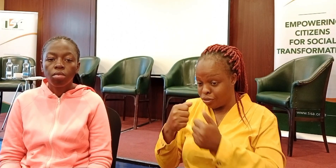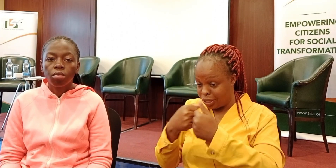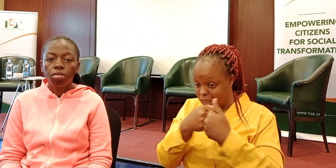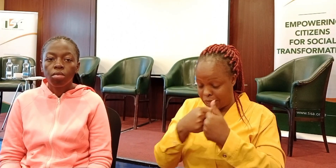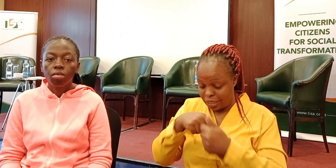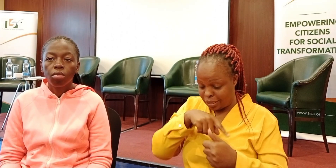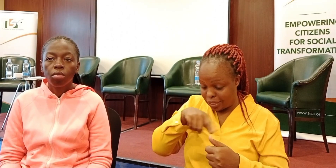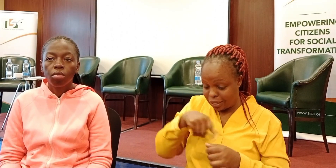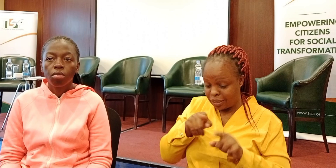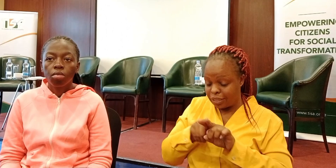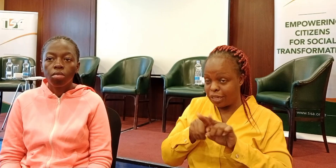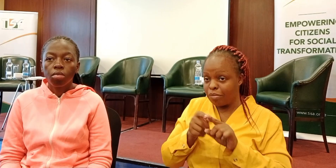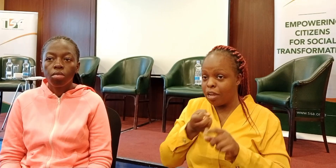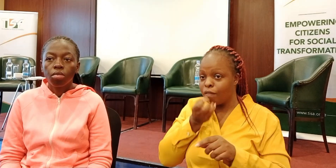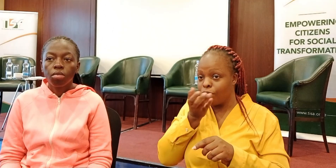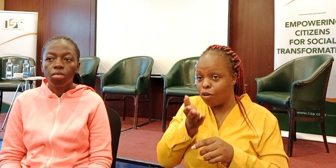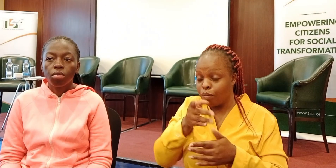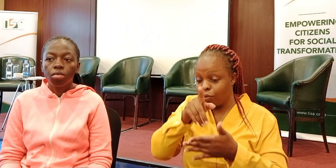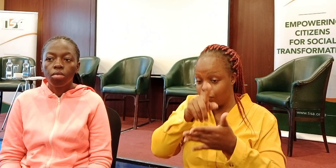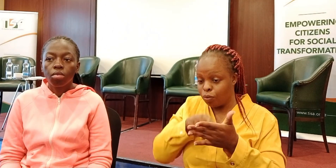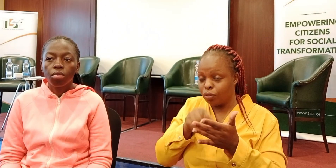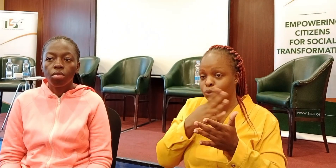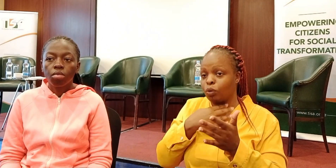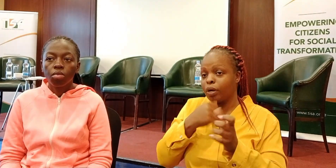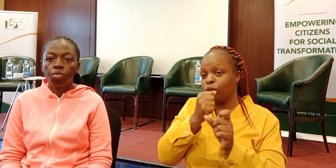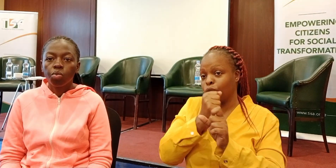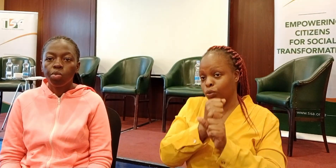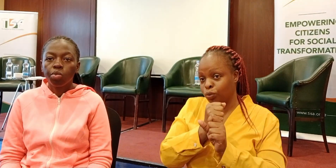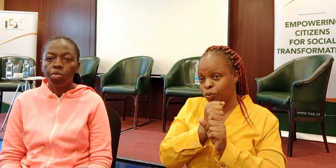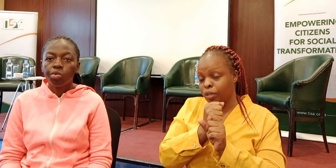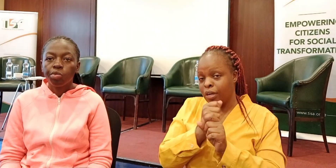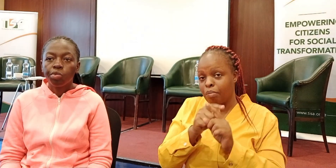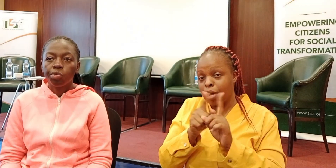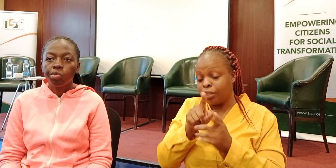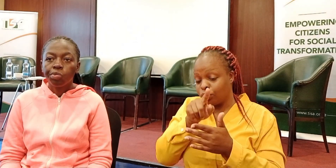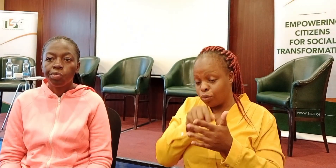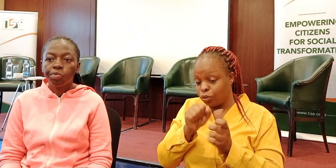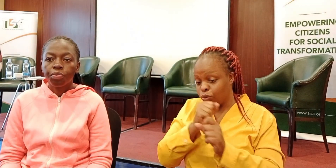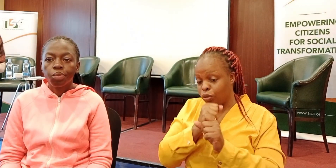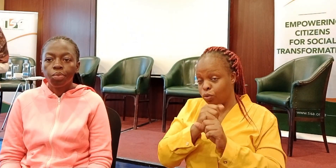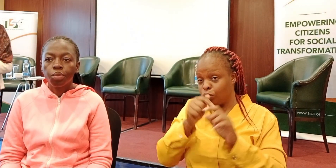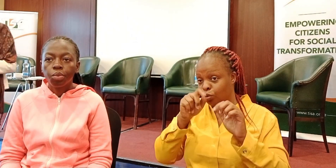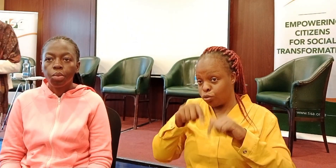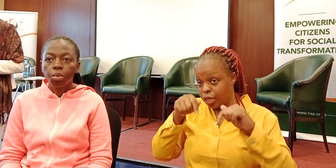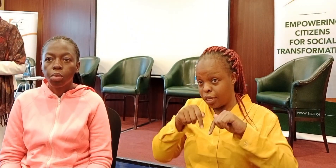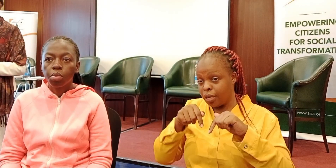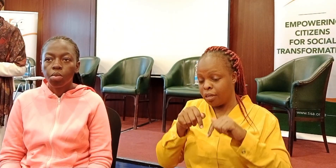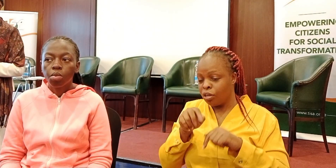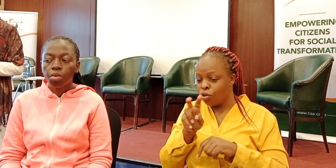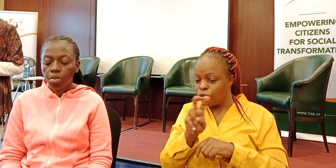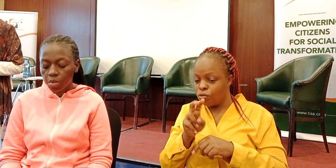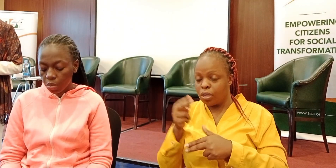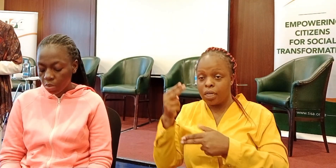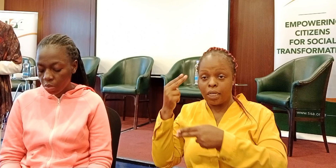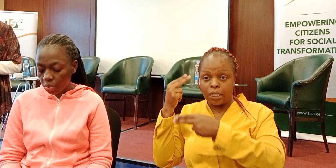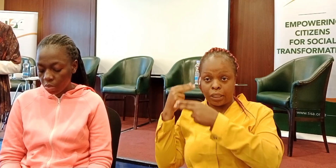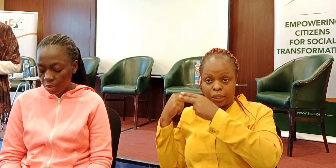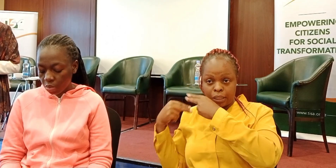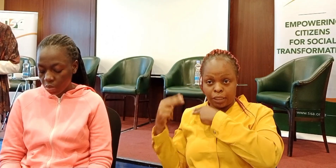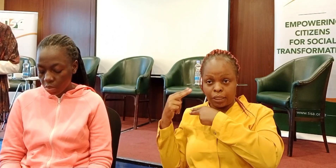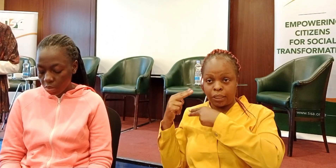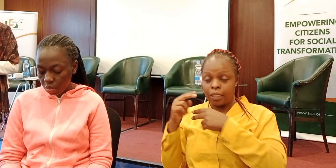you informed us what we want to do. But what we are doing today is looking into the history,